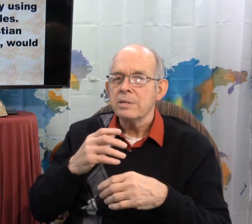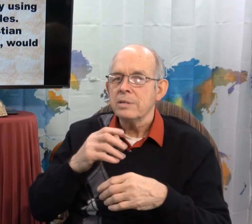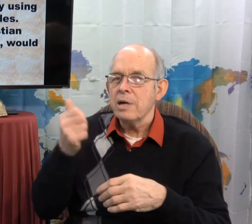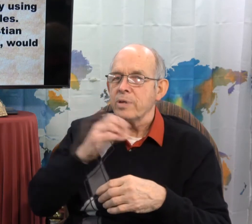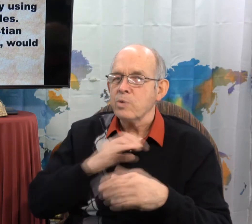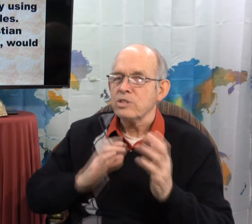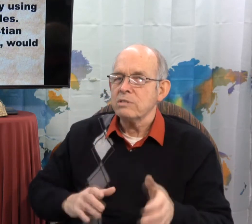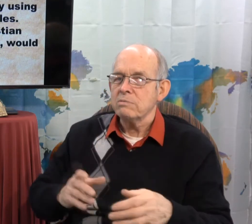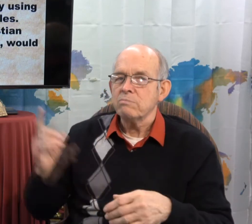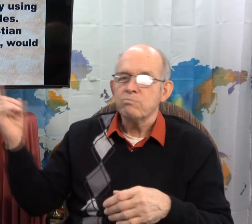Another question.